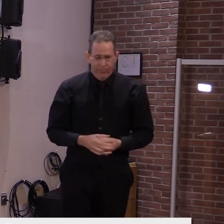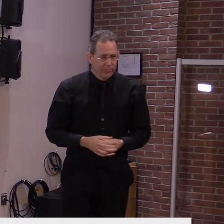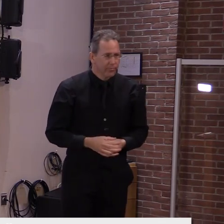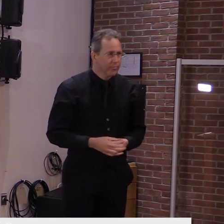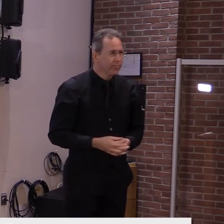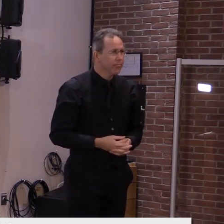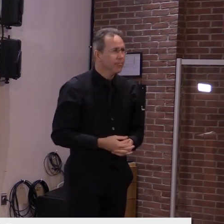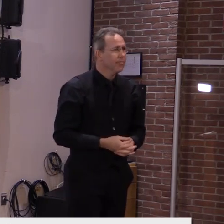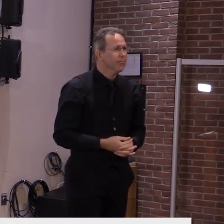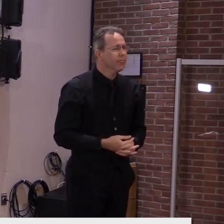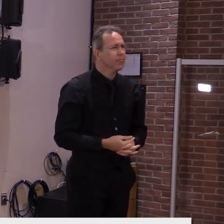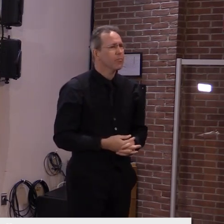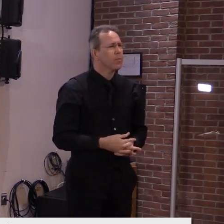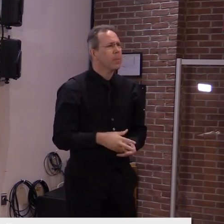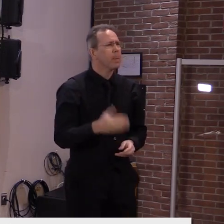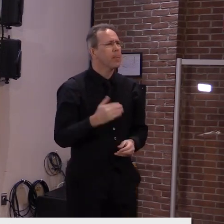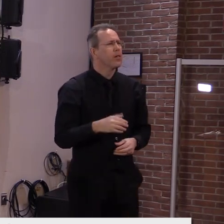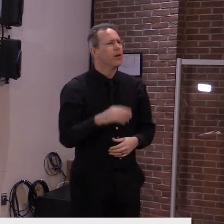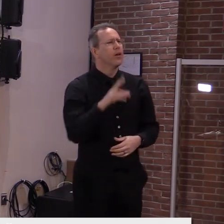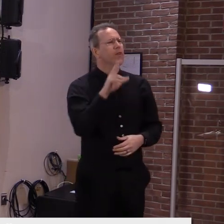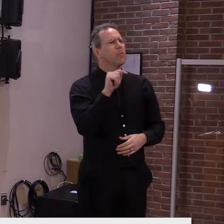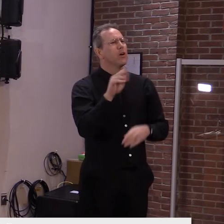Tim, Vermont Business Magazine.